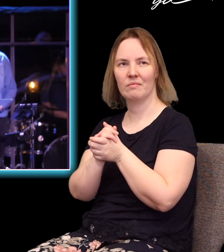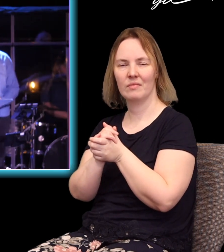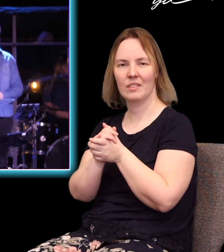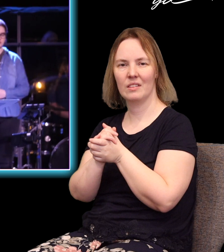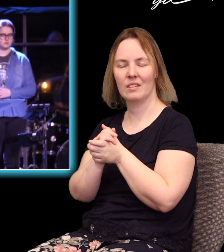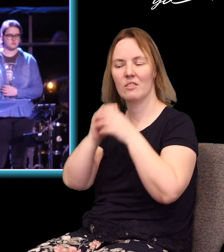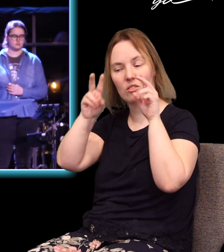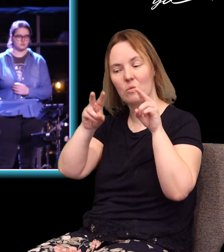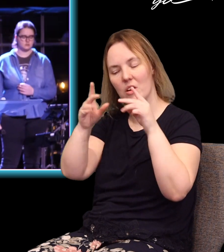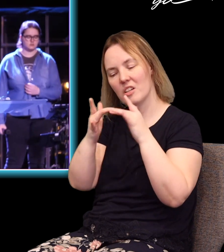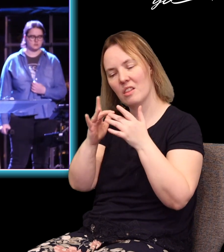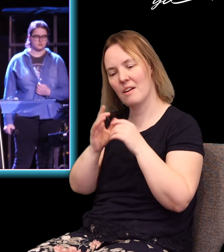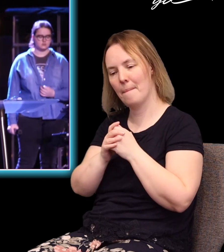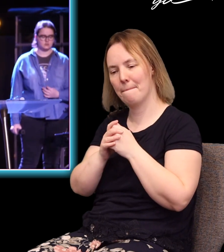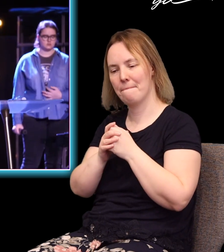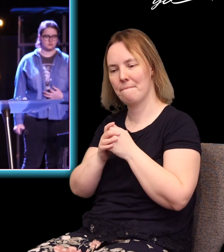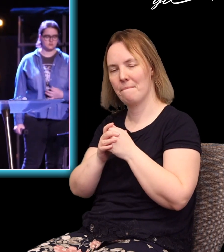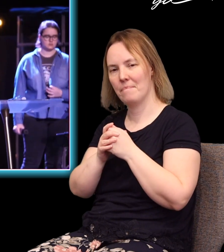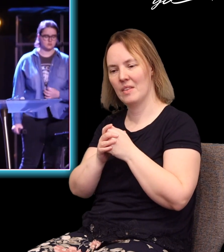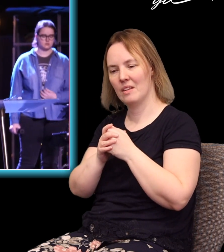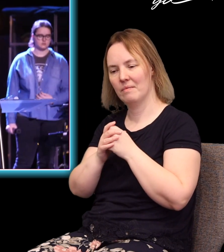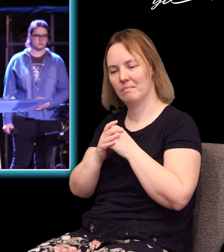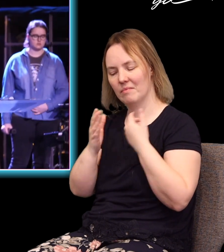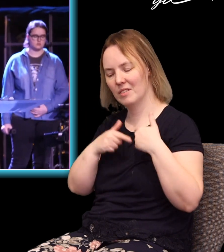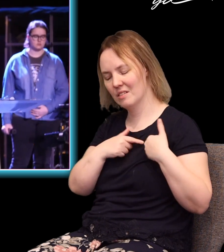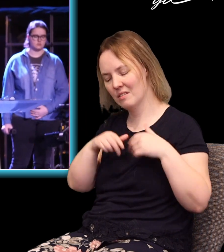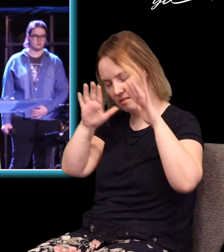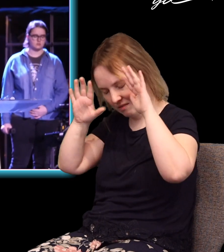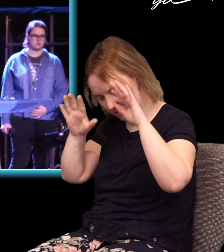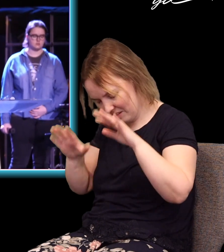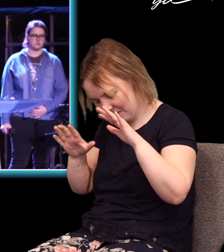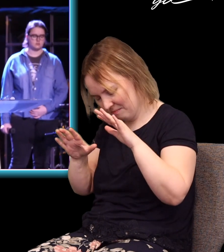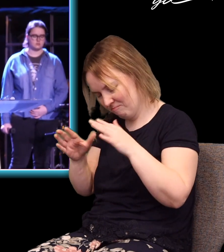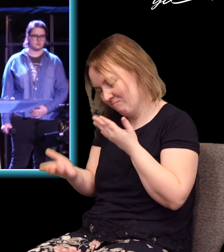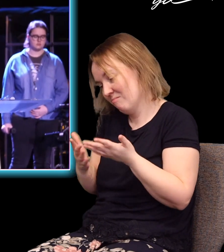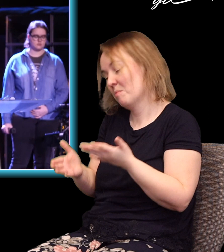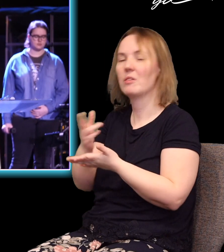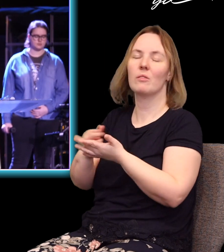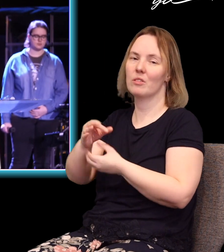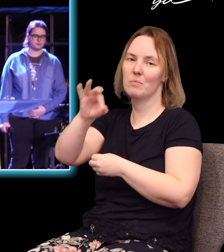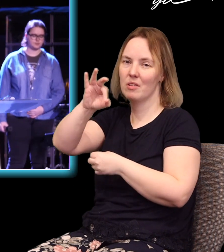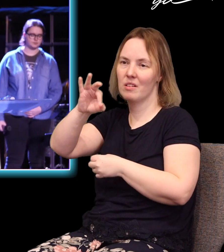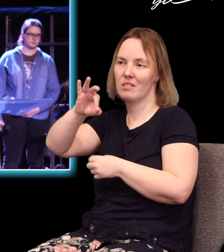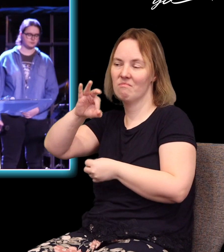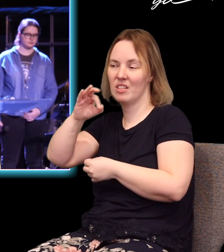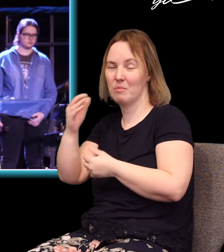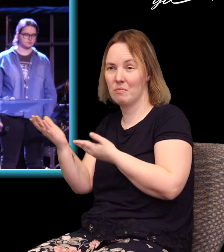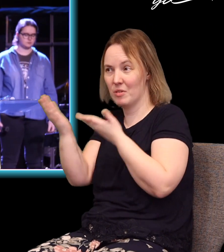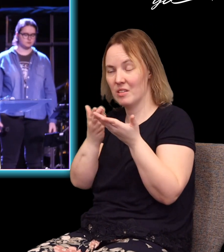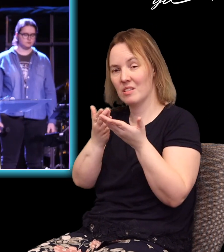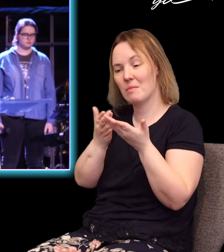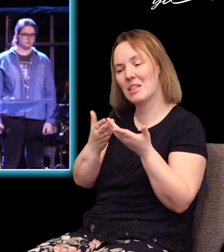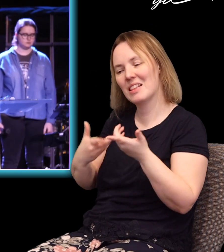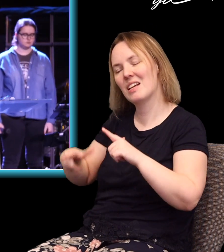And for those who are watching online, just to bow your heart for a moment. And maybe the Holy Spirit has already been bringing things up, but allow